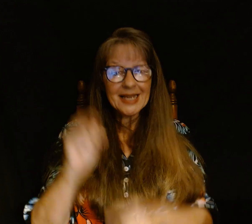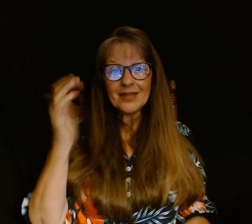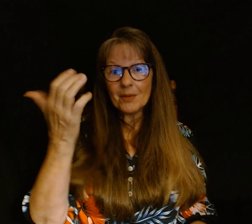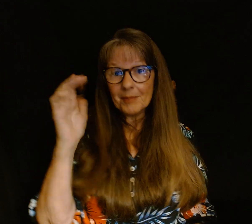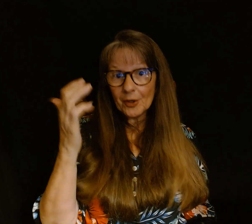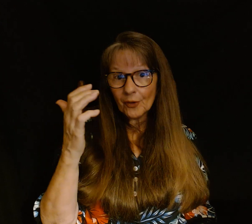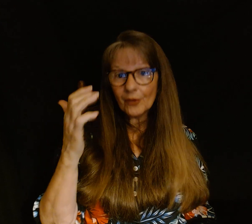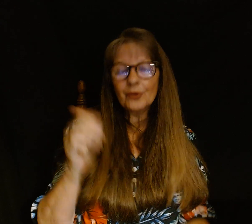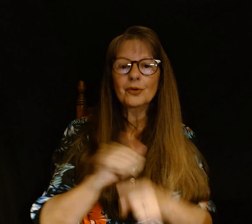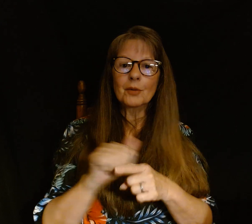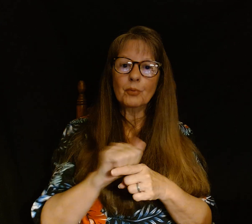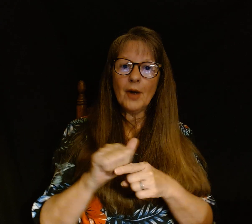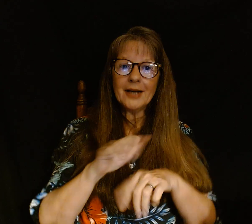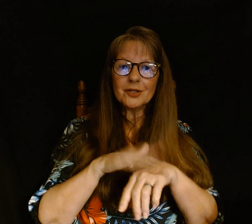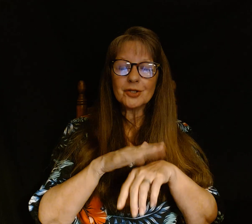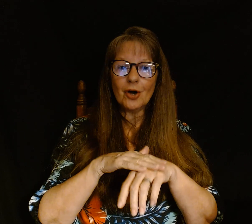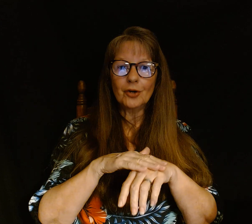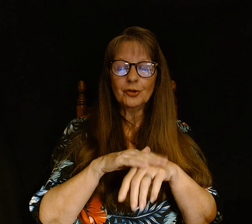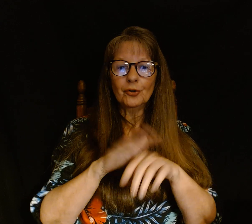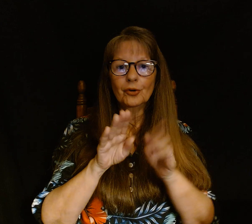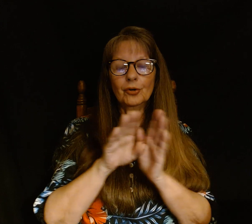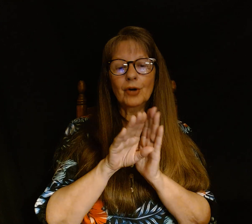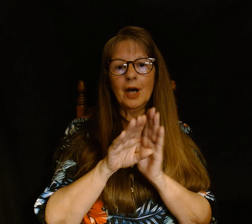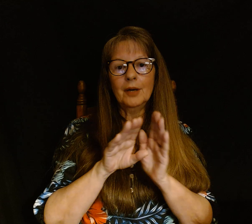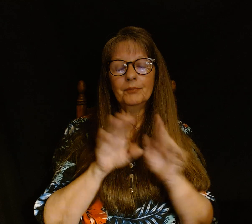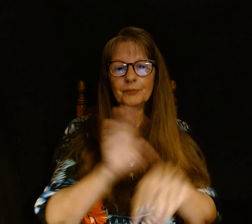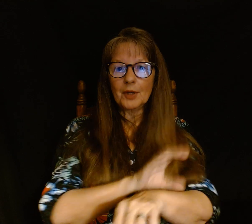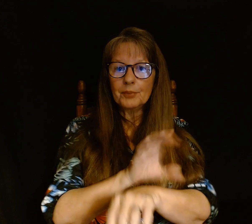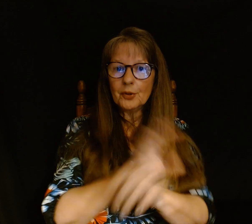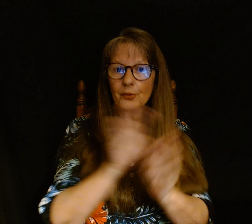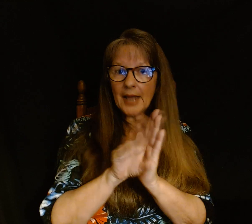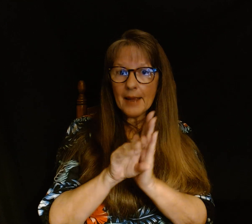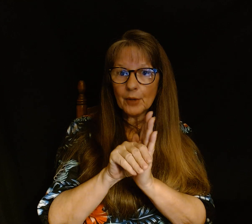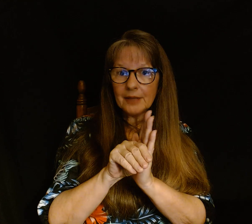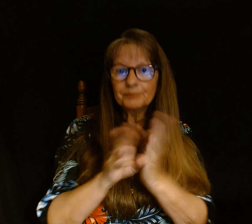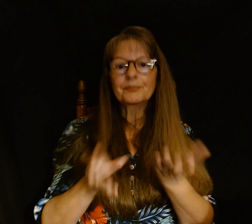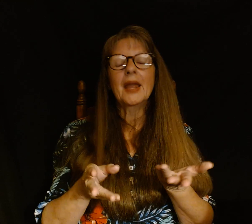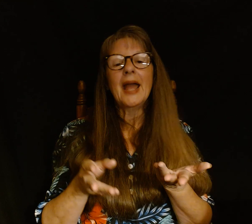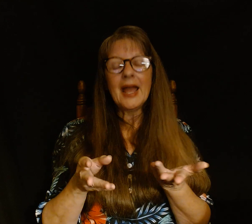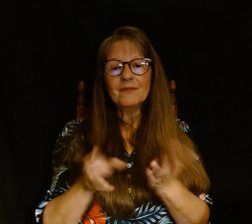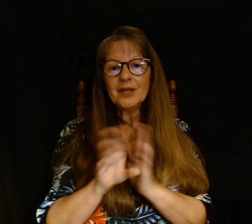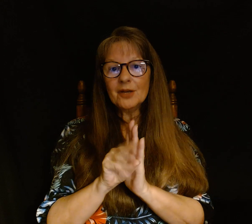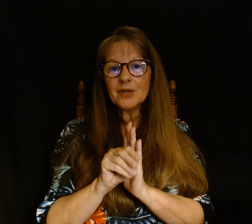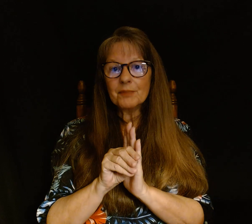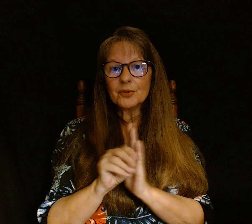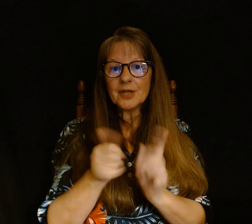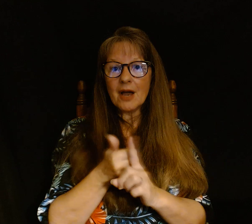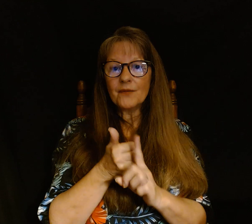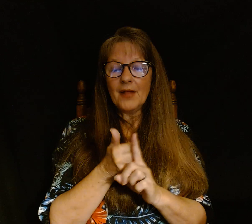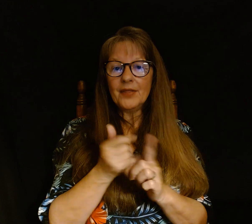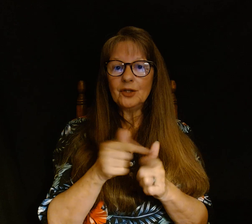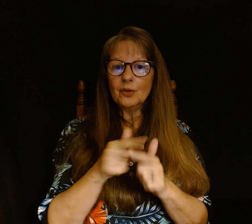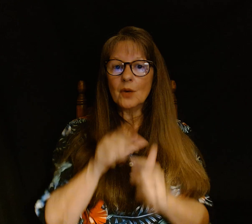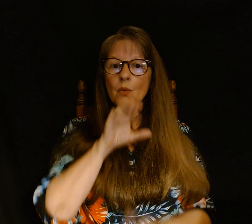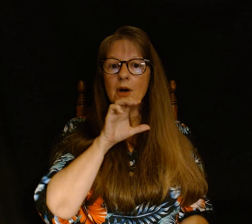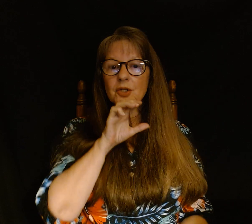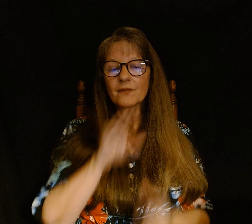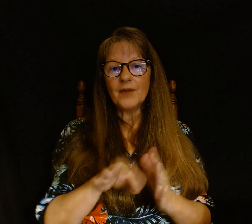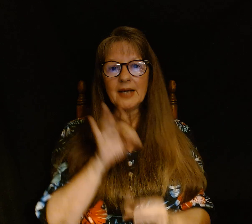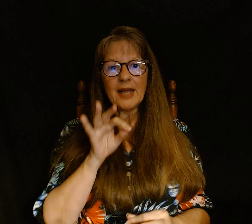the mirror. You can practice on your computer camera and videotape yourself, and then you can watch it and find out, and